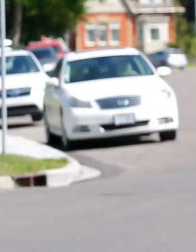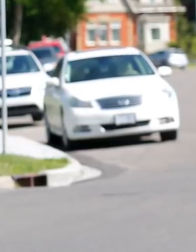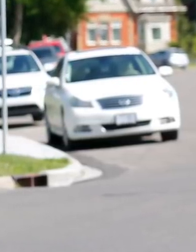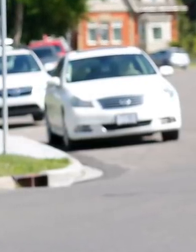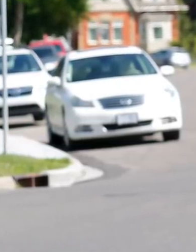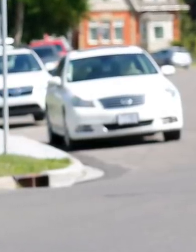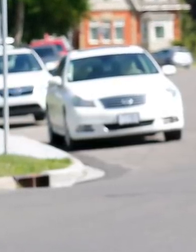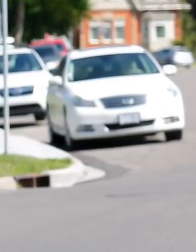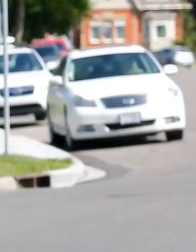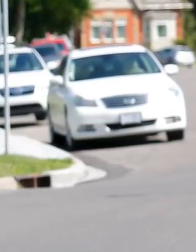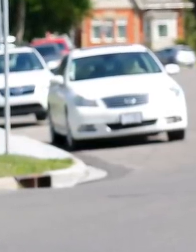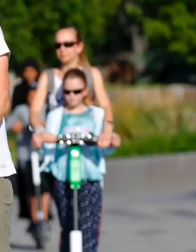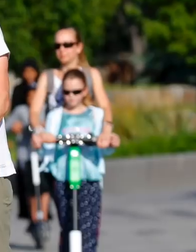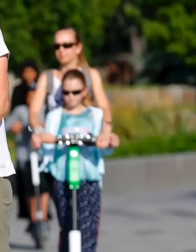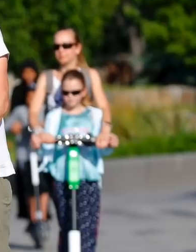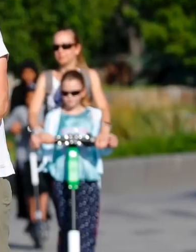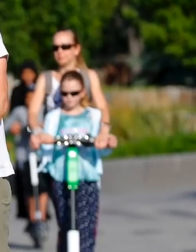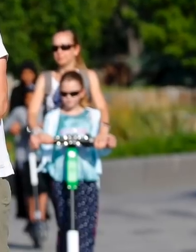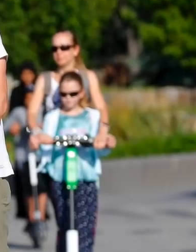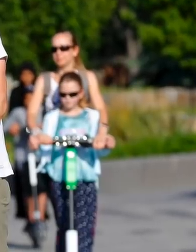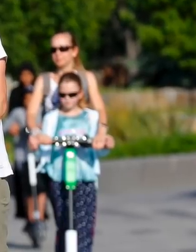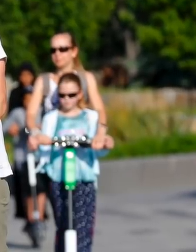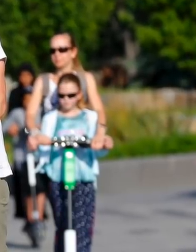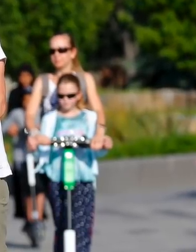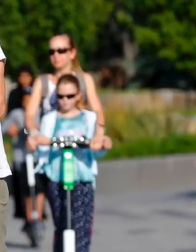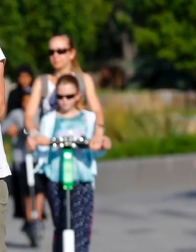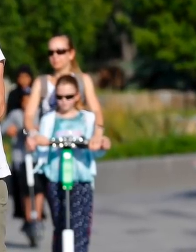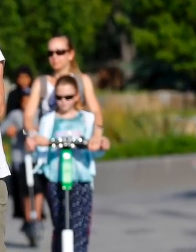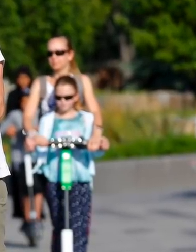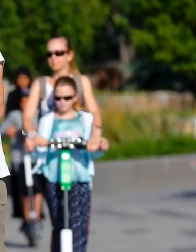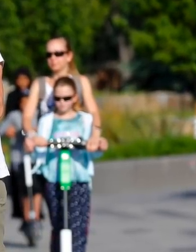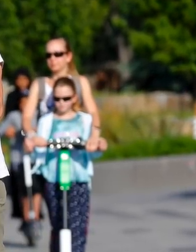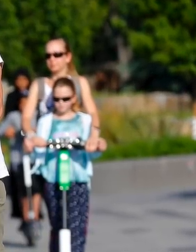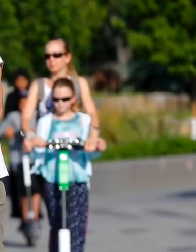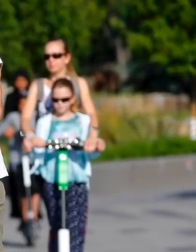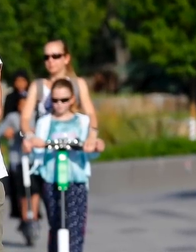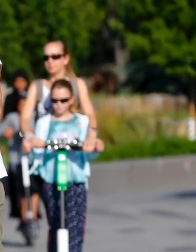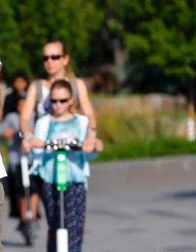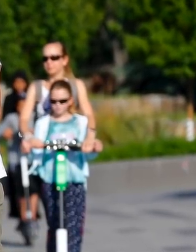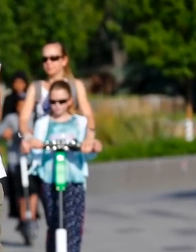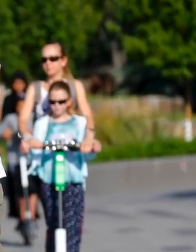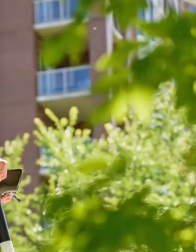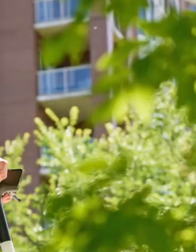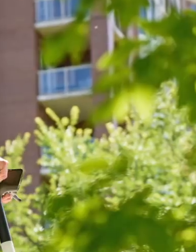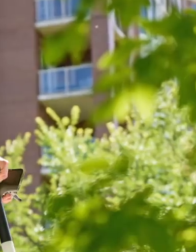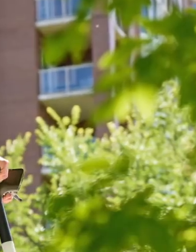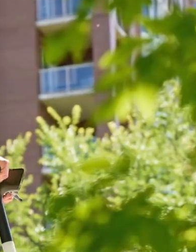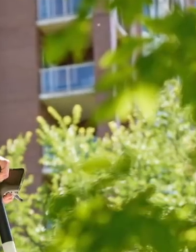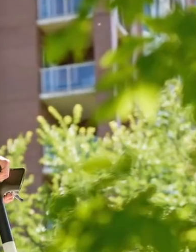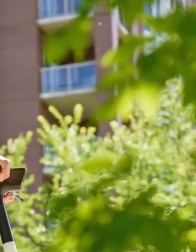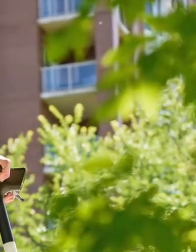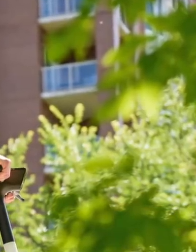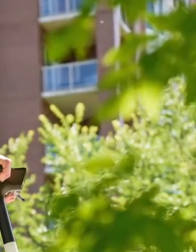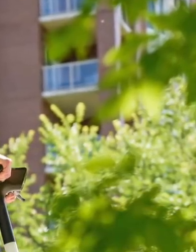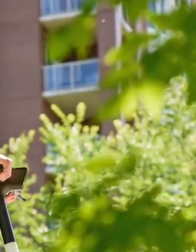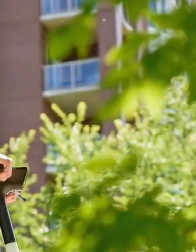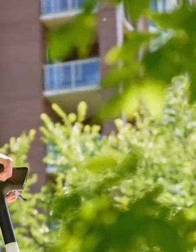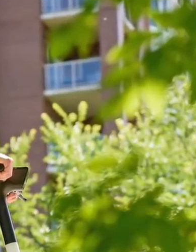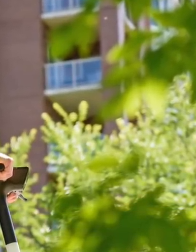$75 if you're doubling. Remember, only one person can be on the device at a time. $75 using it where